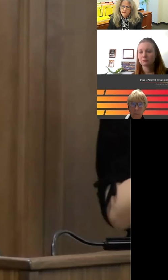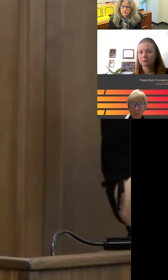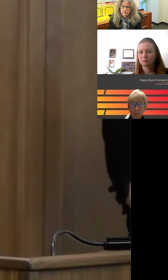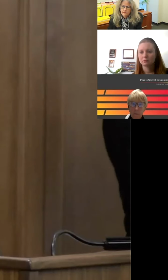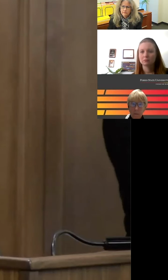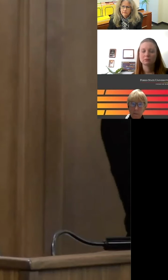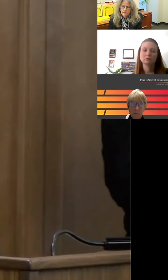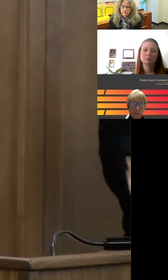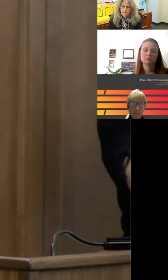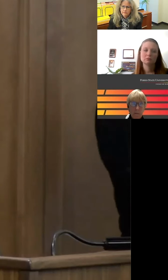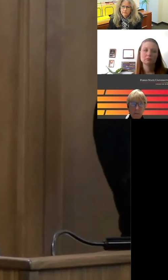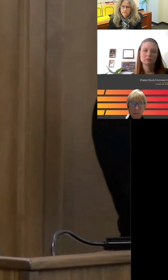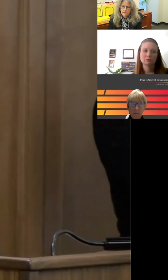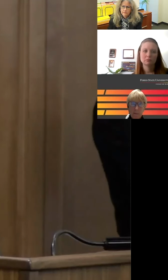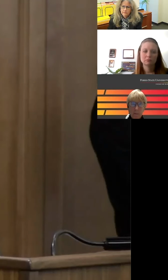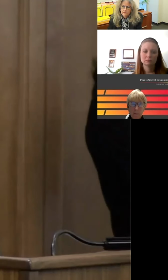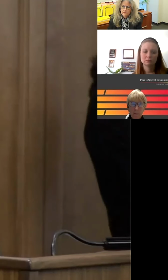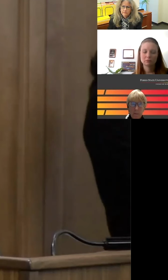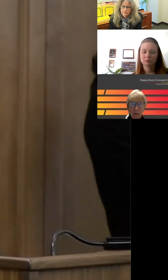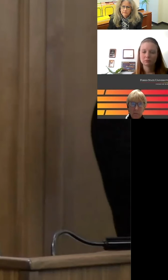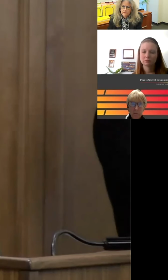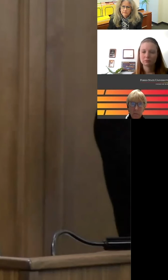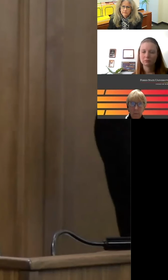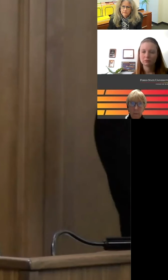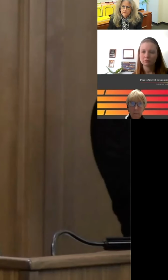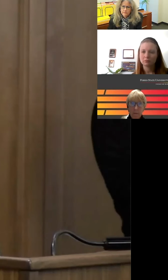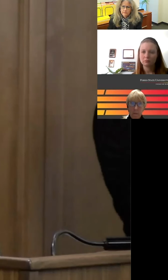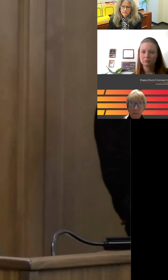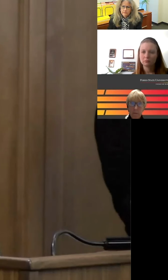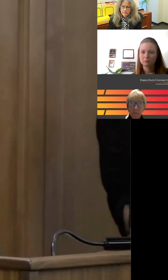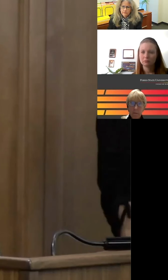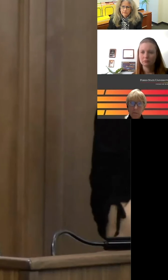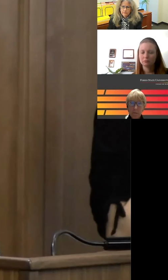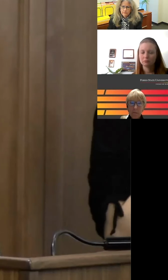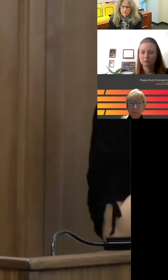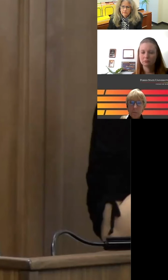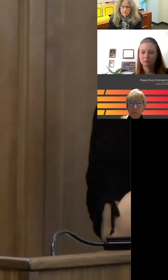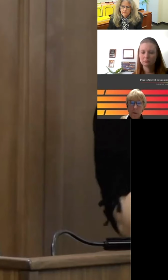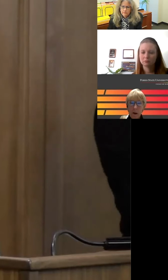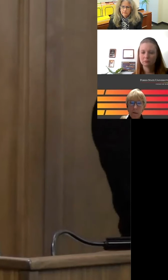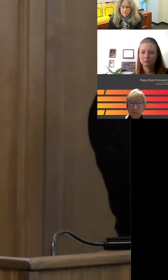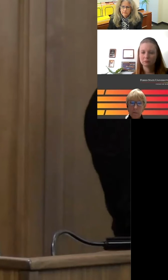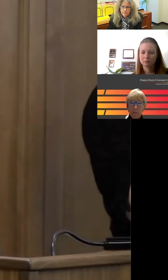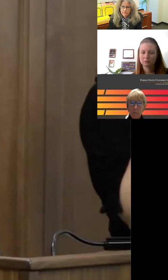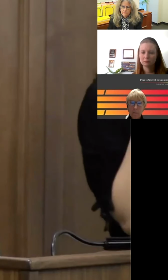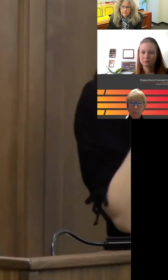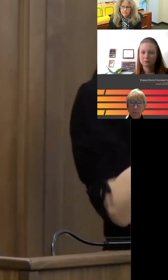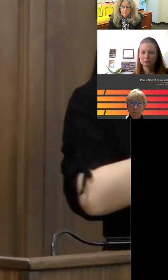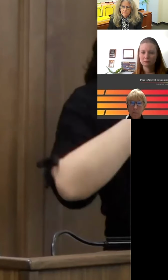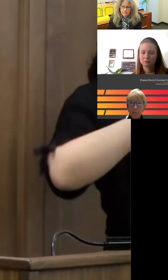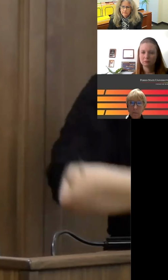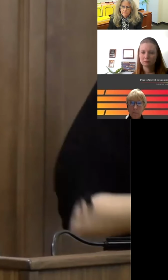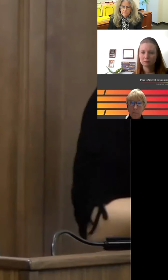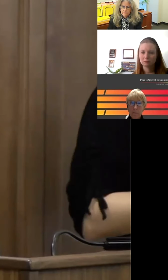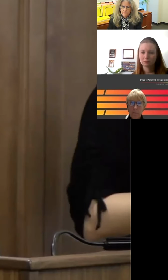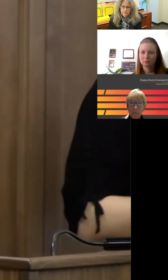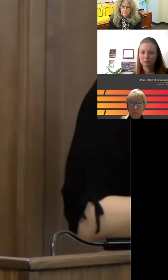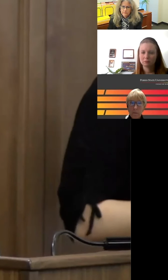my office and demanded an immediate interview. She said that she had been insulted.